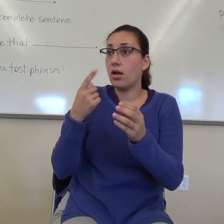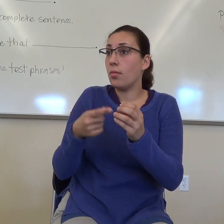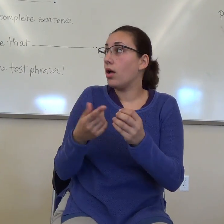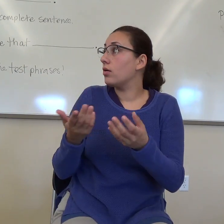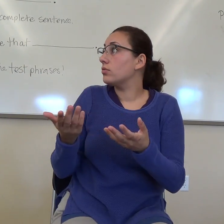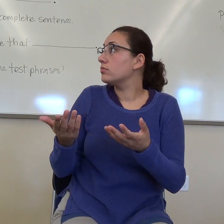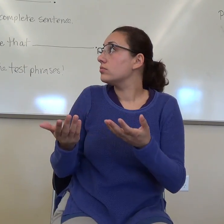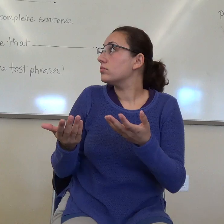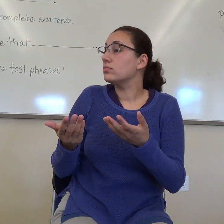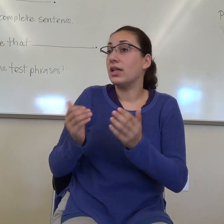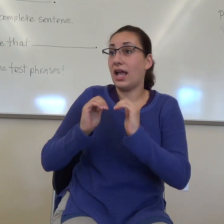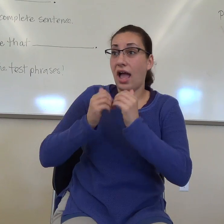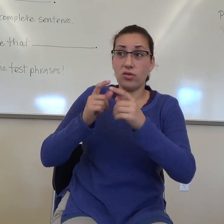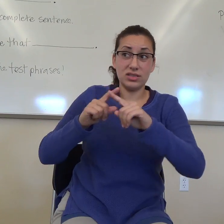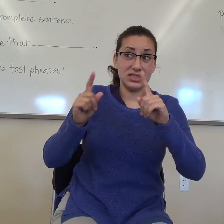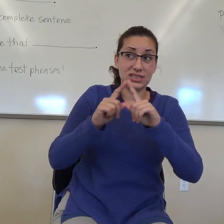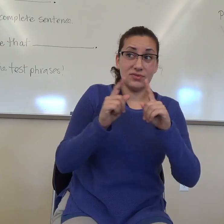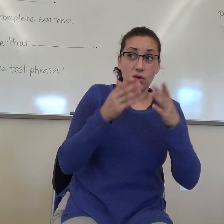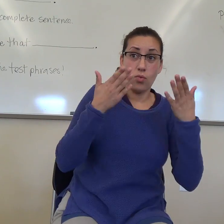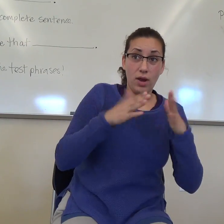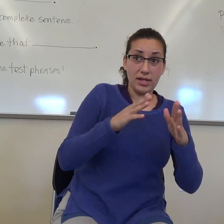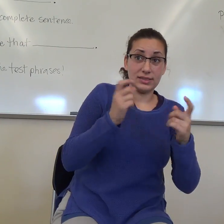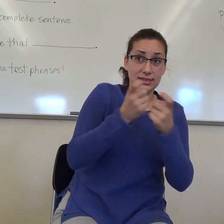the different ways we celebrate this?